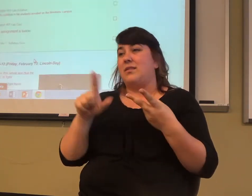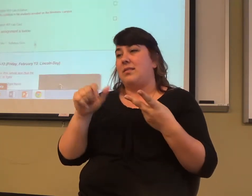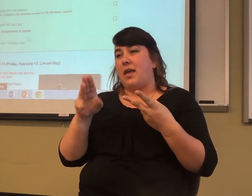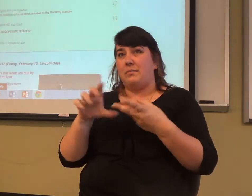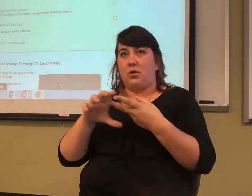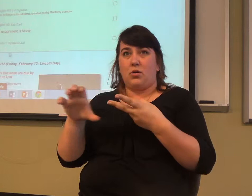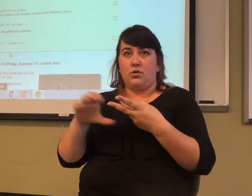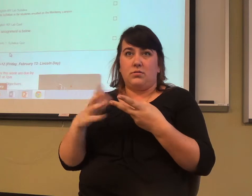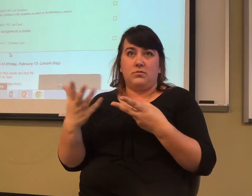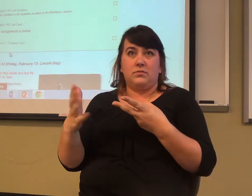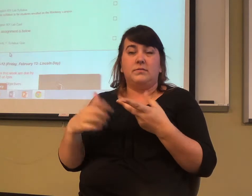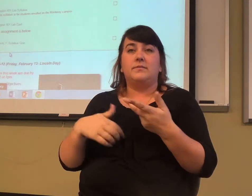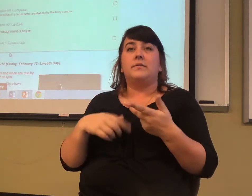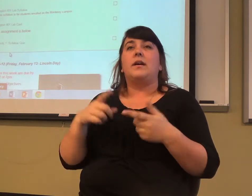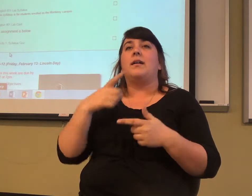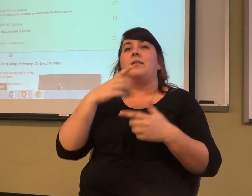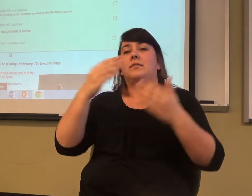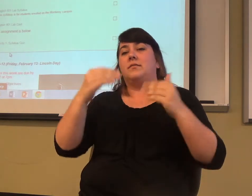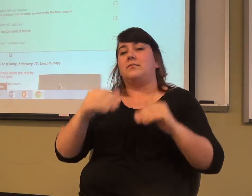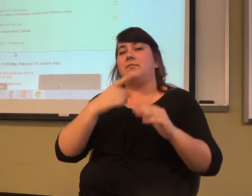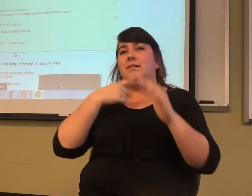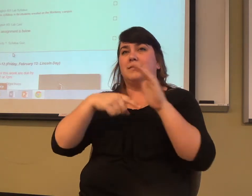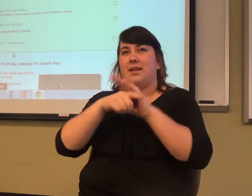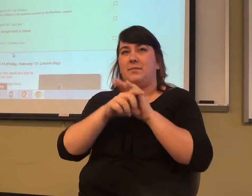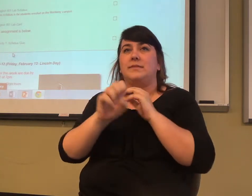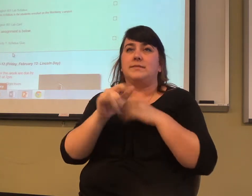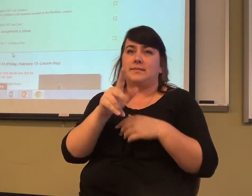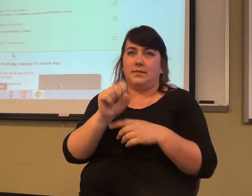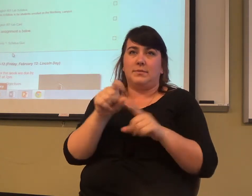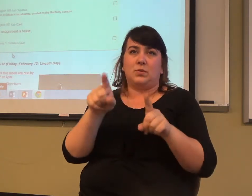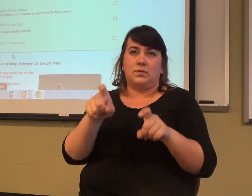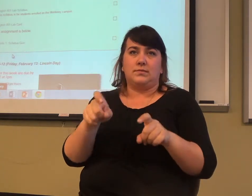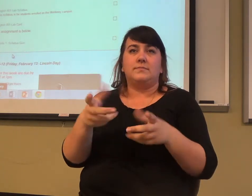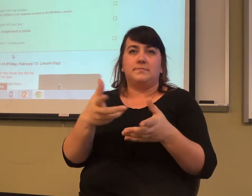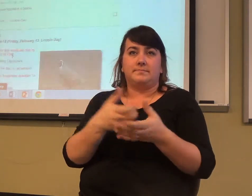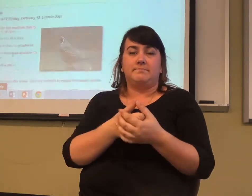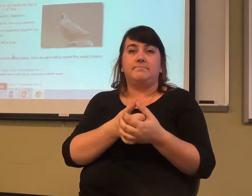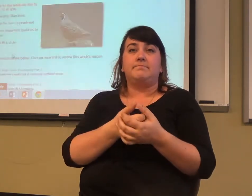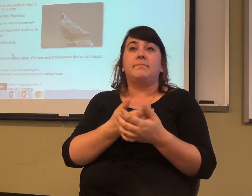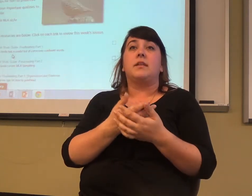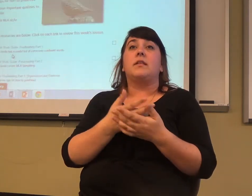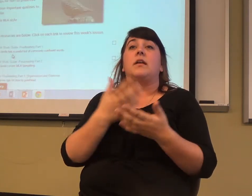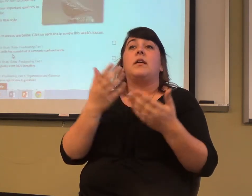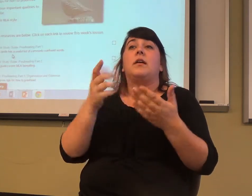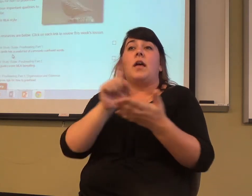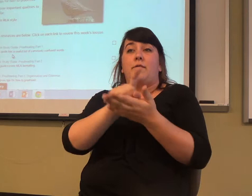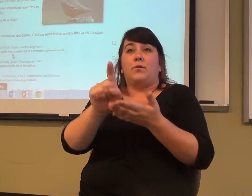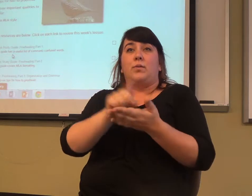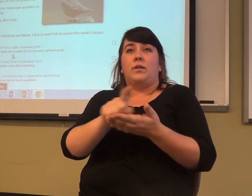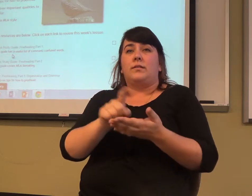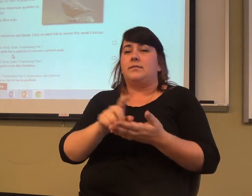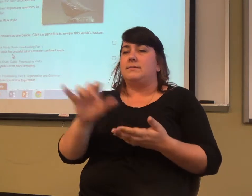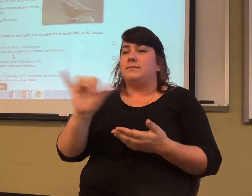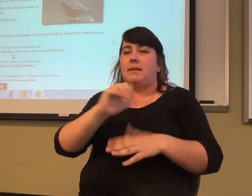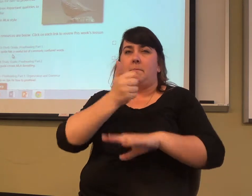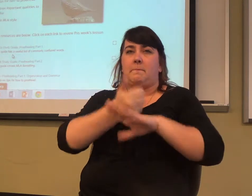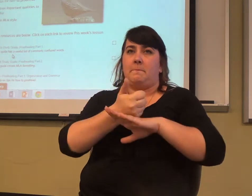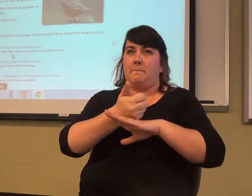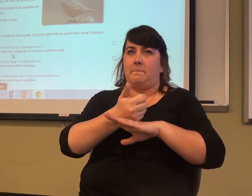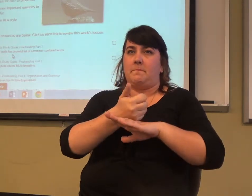this week's assignments, which in this case is a syllabus quiz. And every week unfolds in that same manner. So looking at next week,